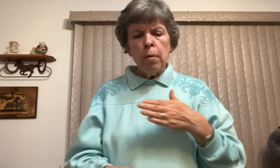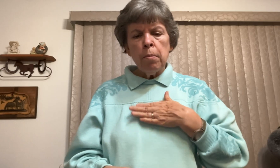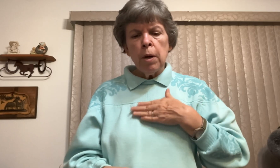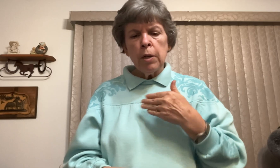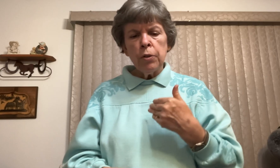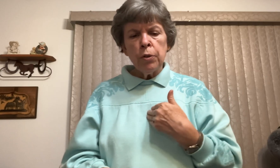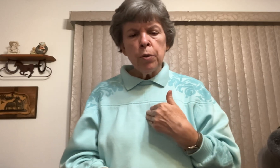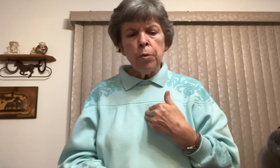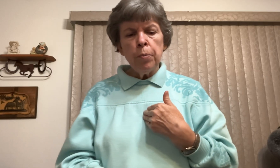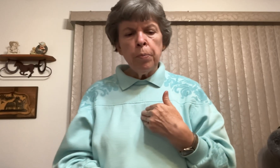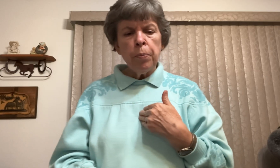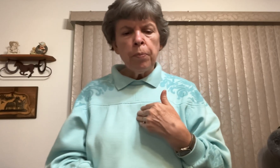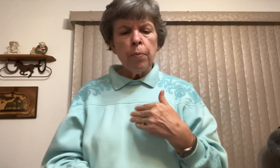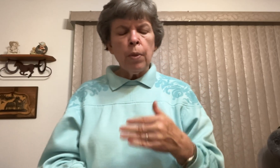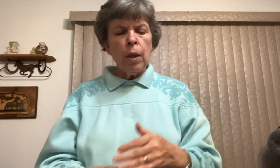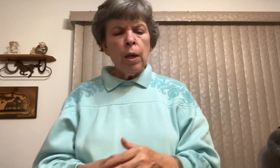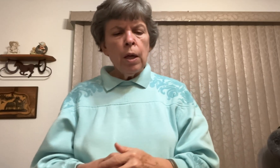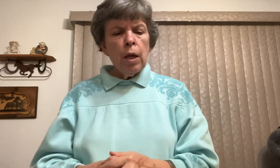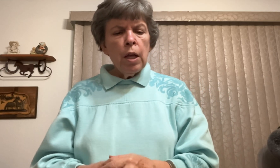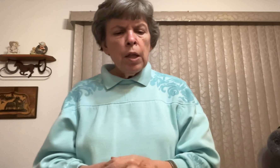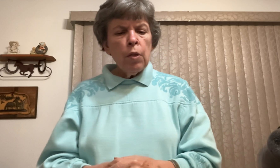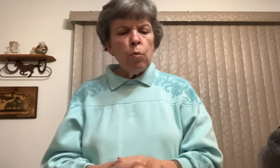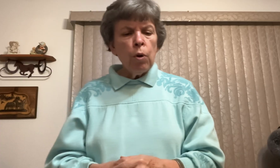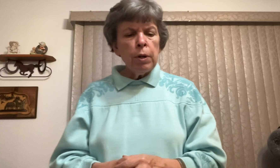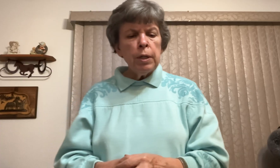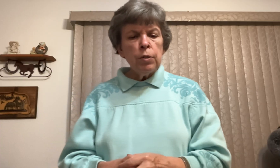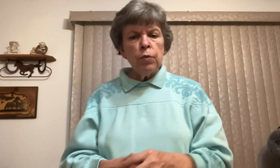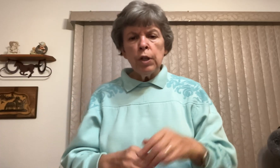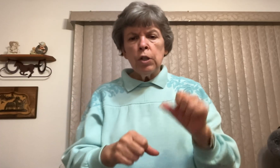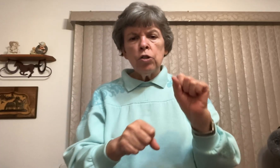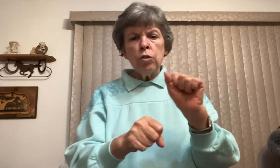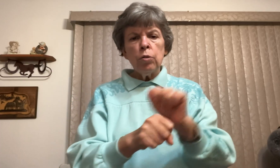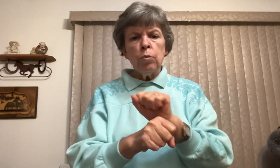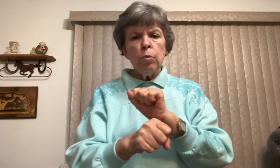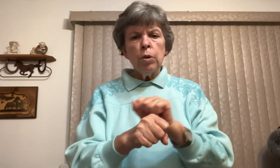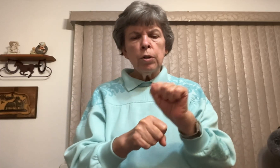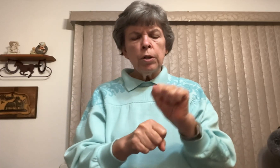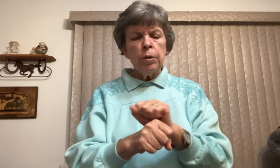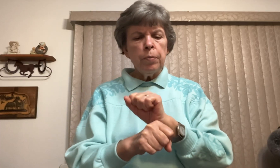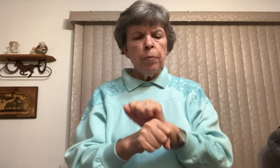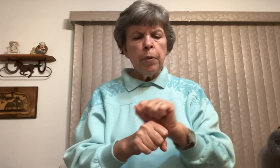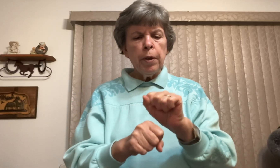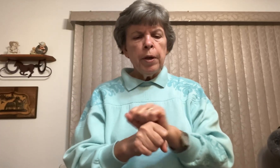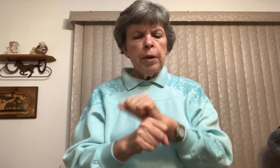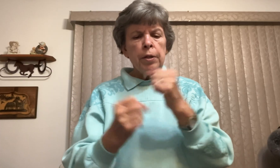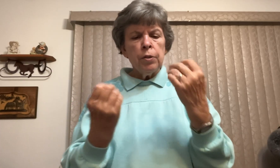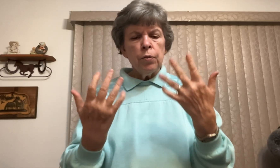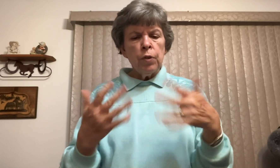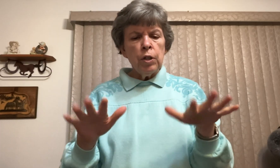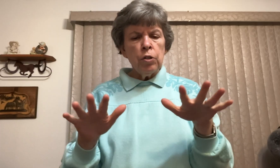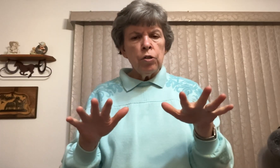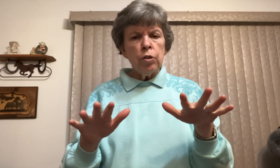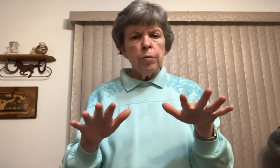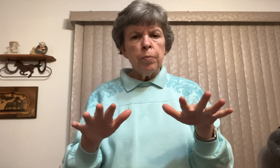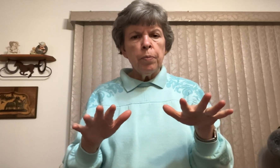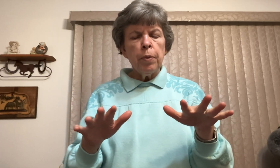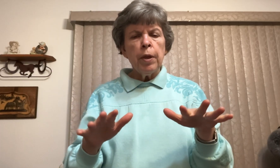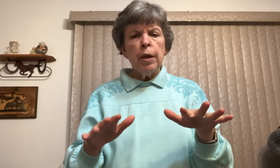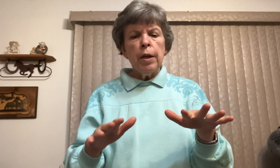my soul. The work is finished. Work is finished.